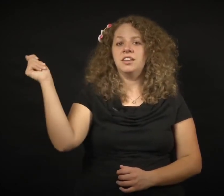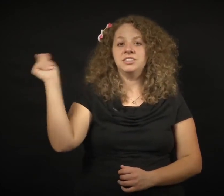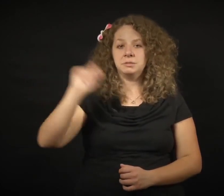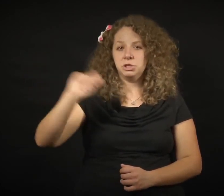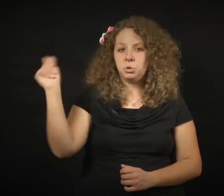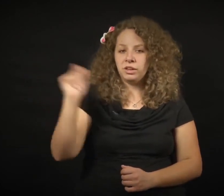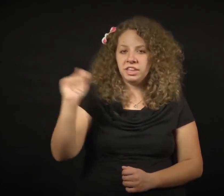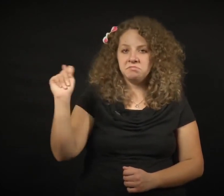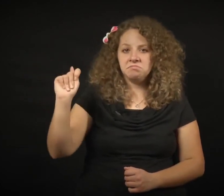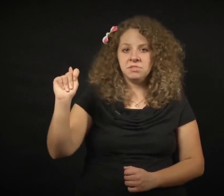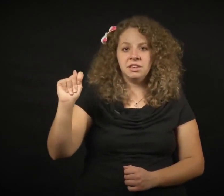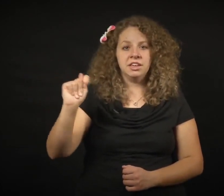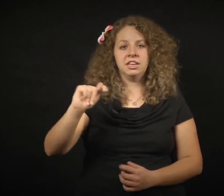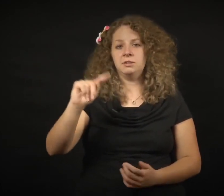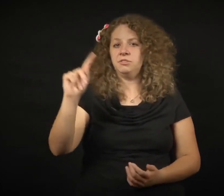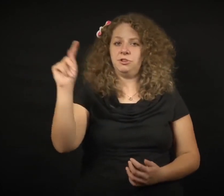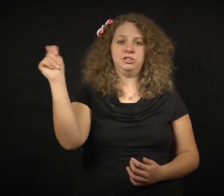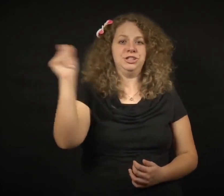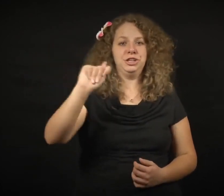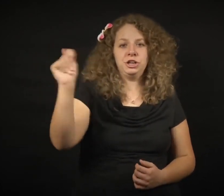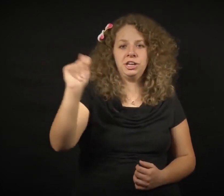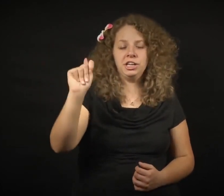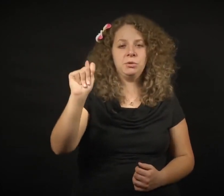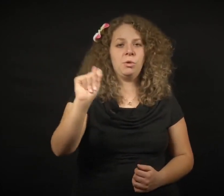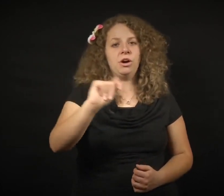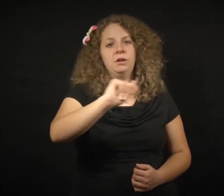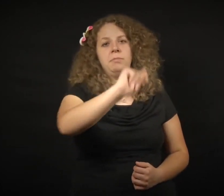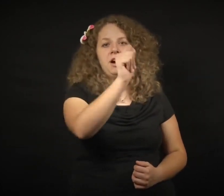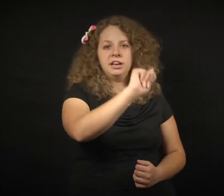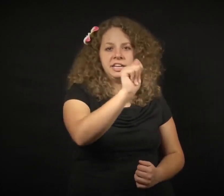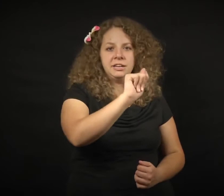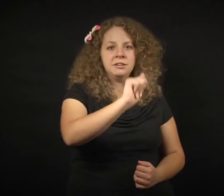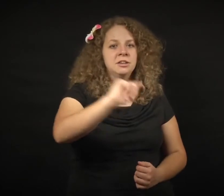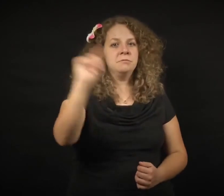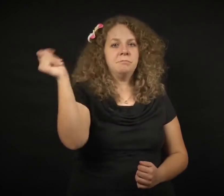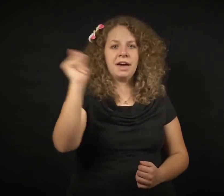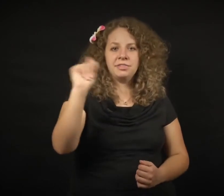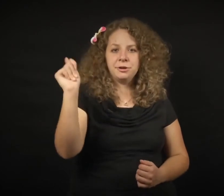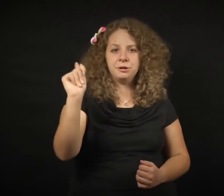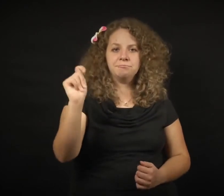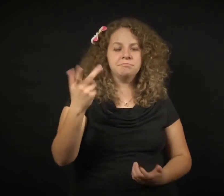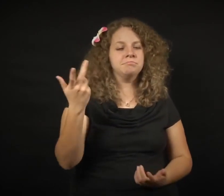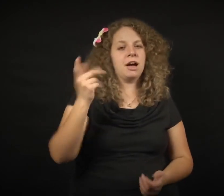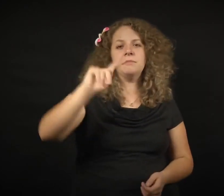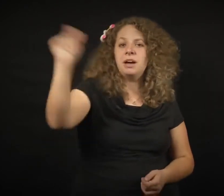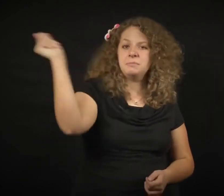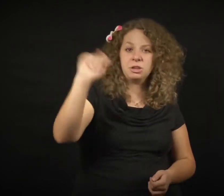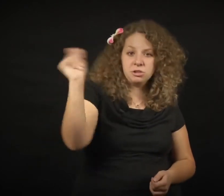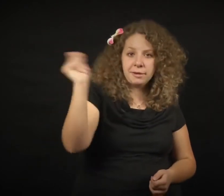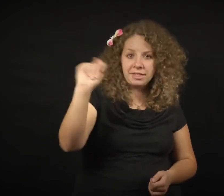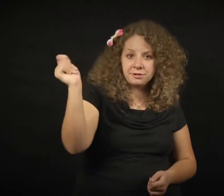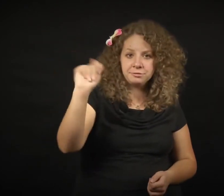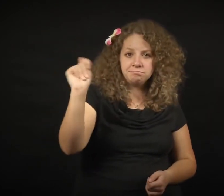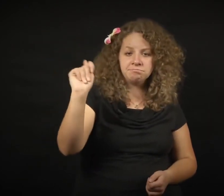This can be toilet. It can refer to urine or potty, bathroom. I'm good with the bathroom.